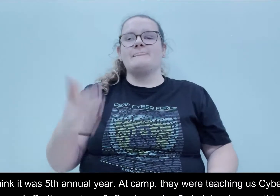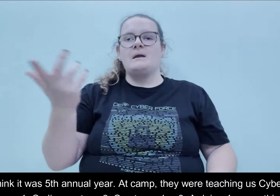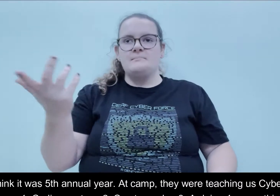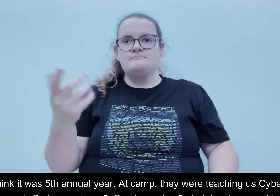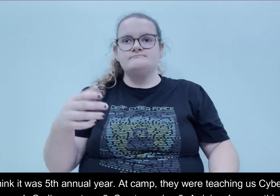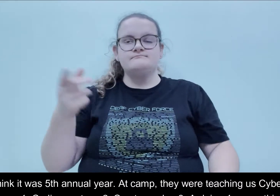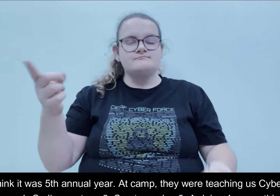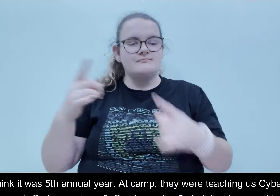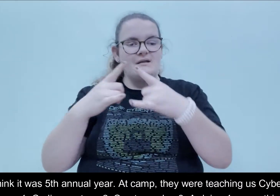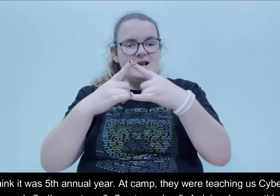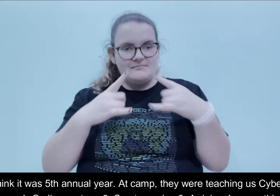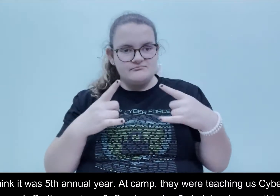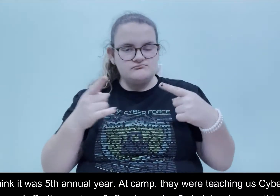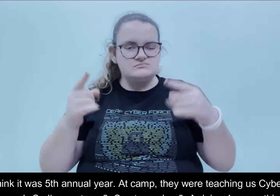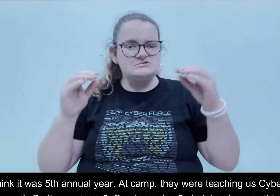camp. So,